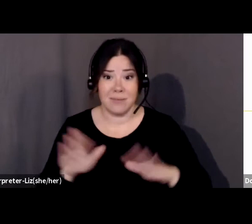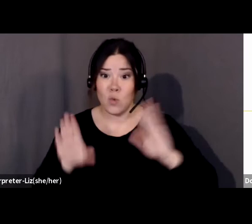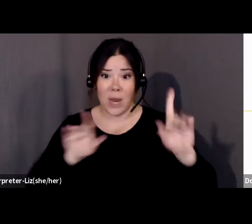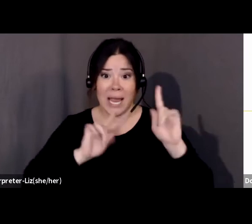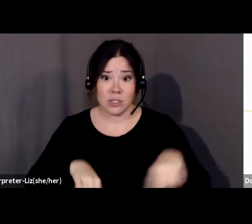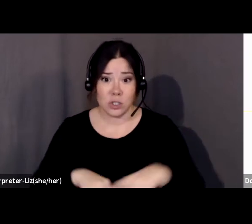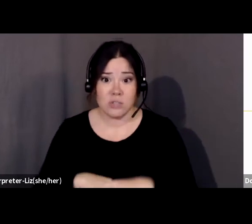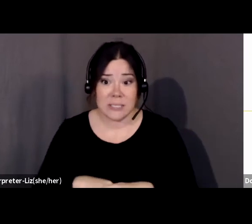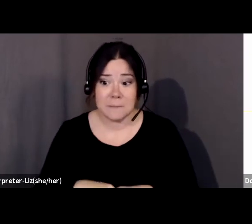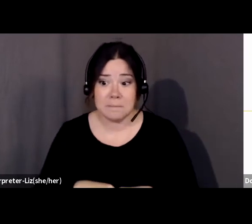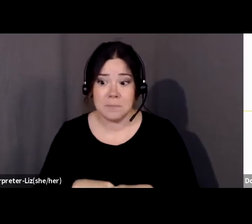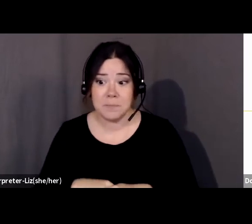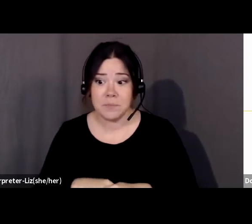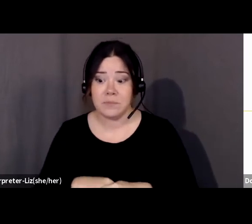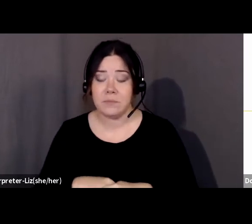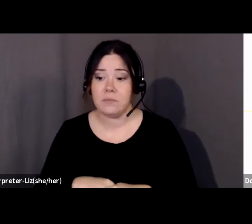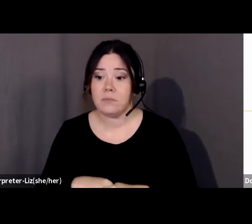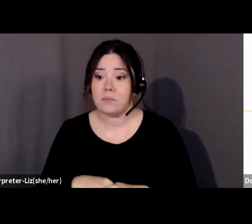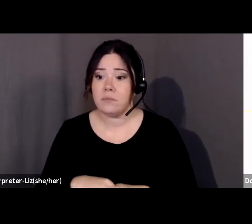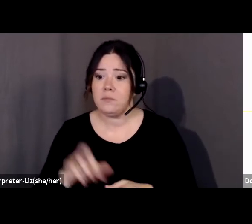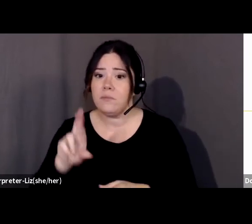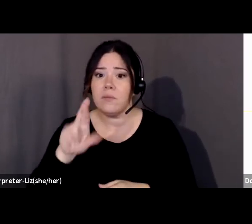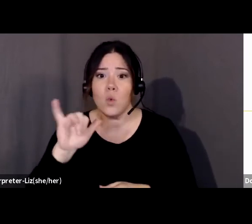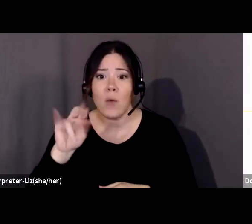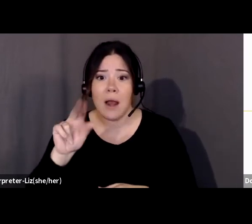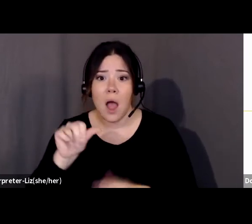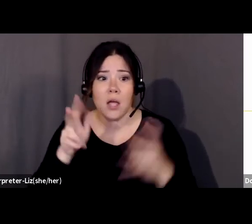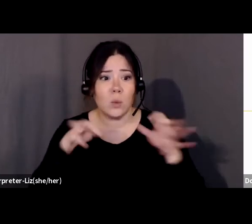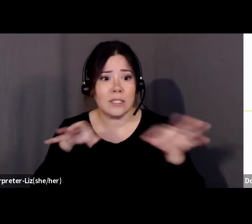answers. And Raina, did you want to describe the picture?